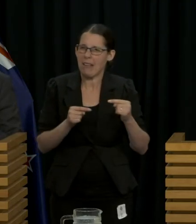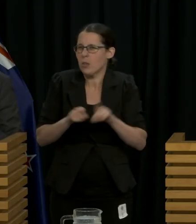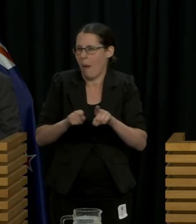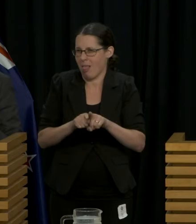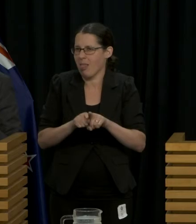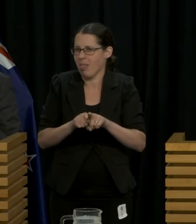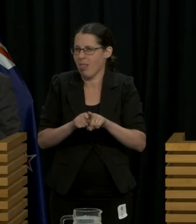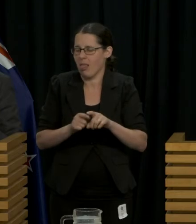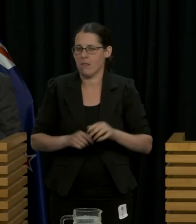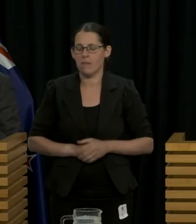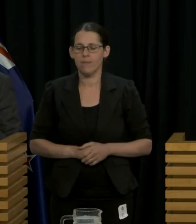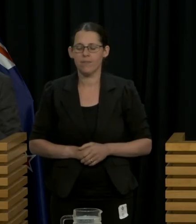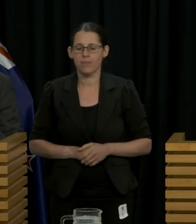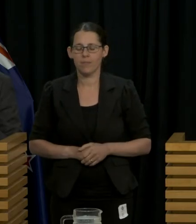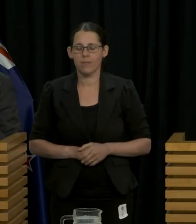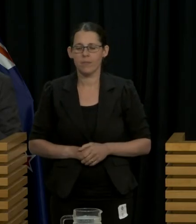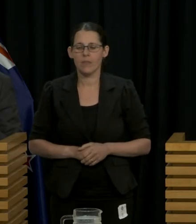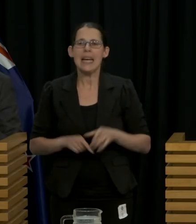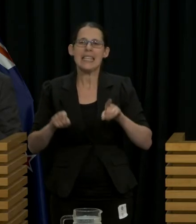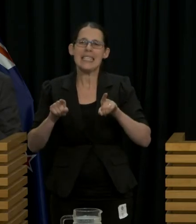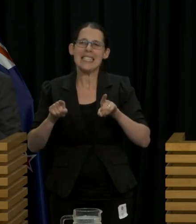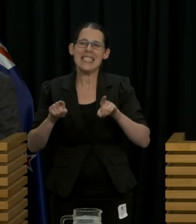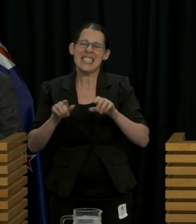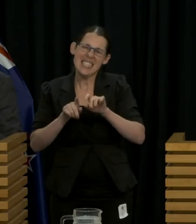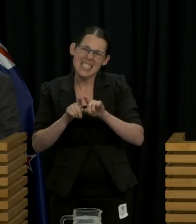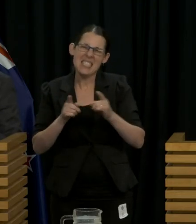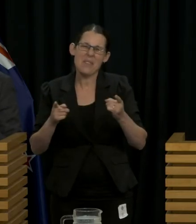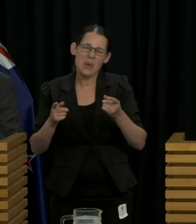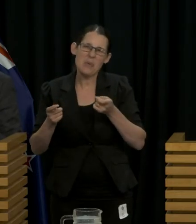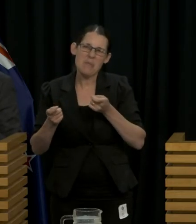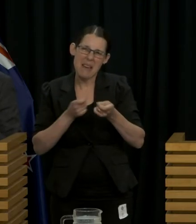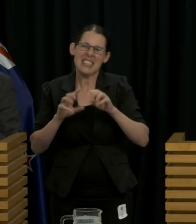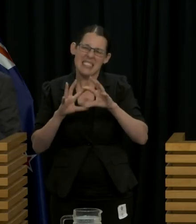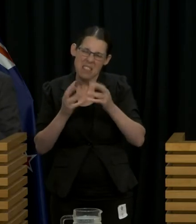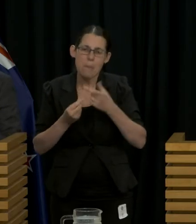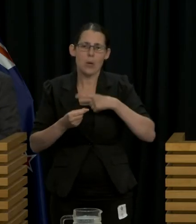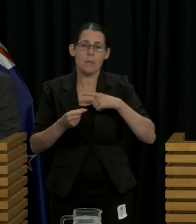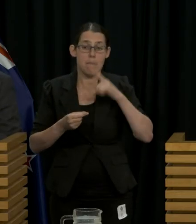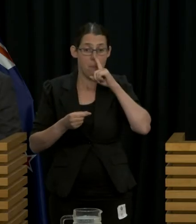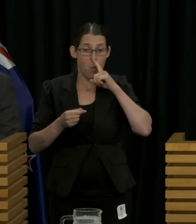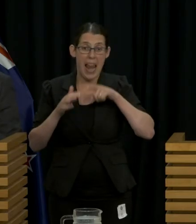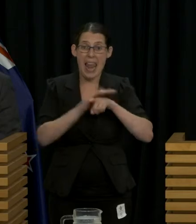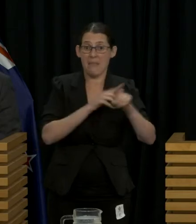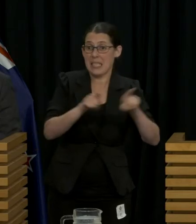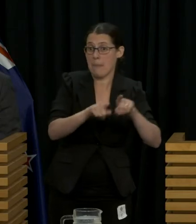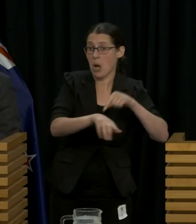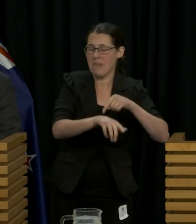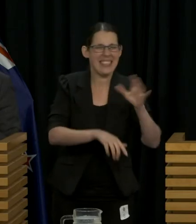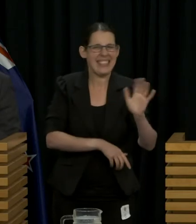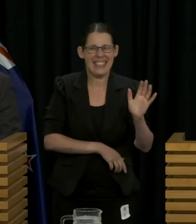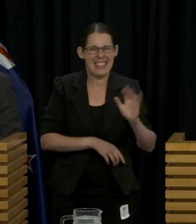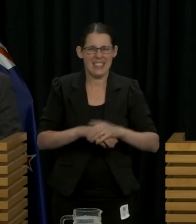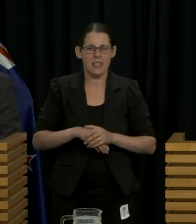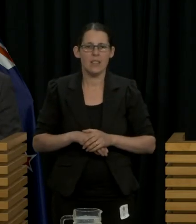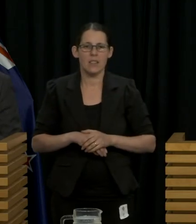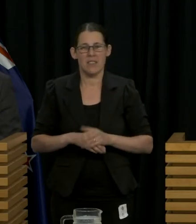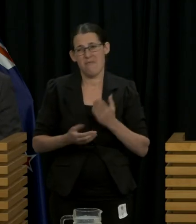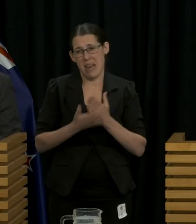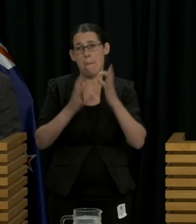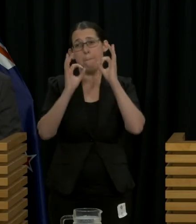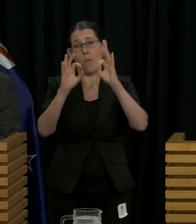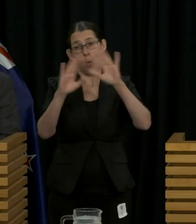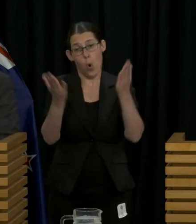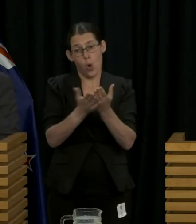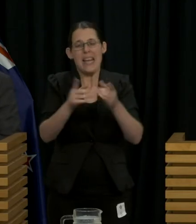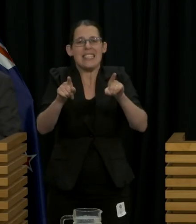to manage all of the ins and outs of people because they don't always, people don't all leave at the same time. In an ideal world, we would have the same number of people arriving